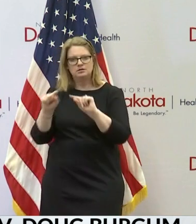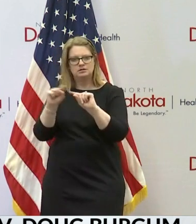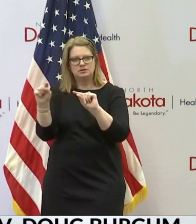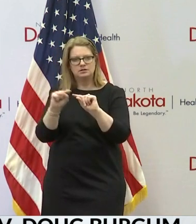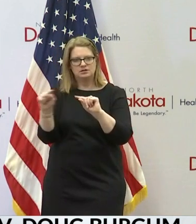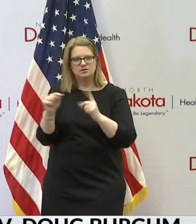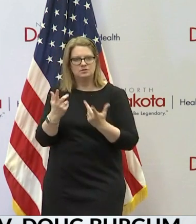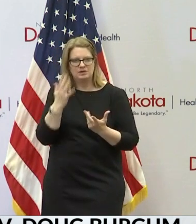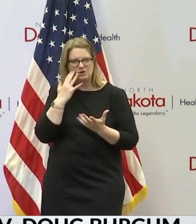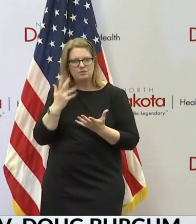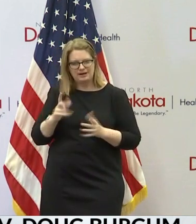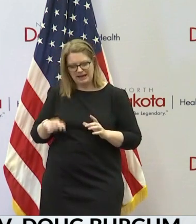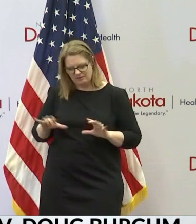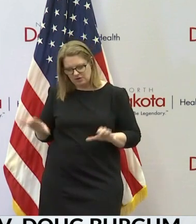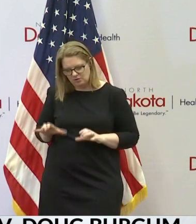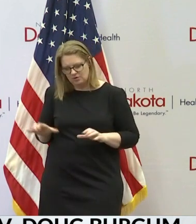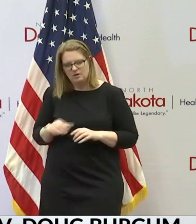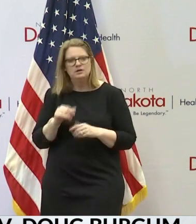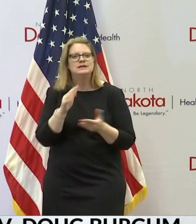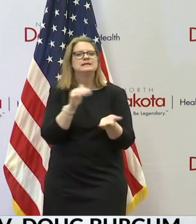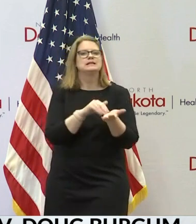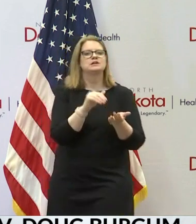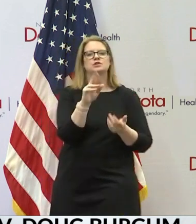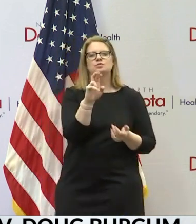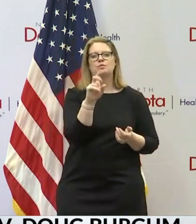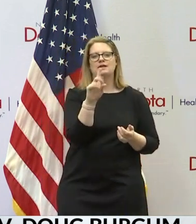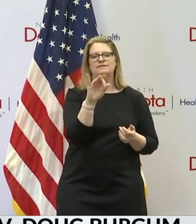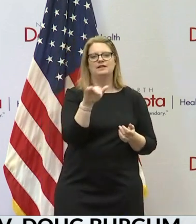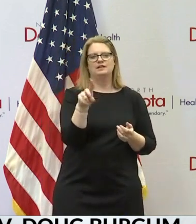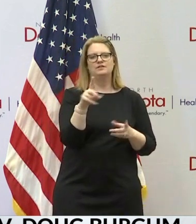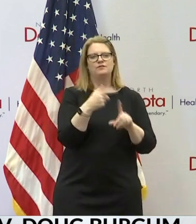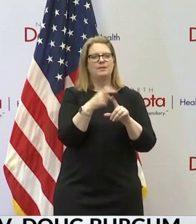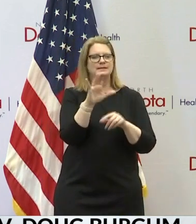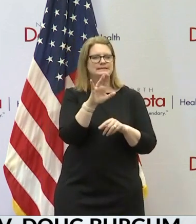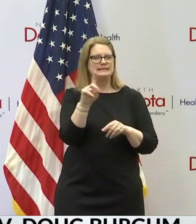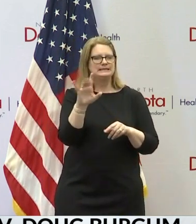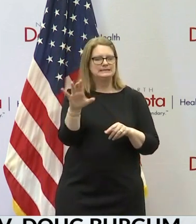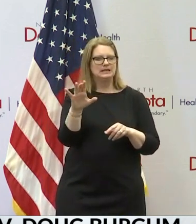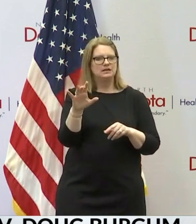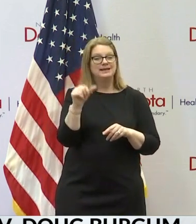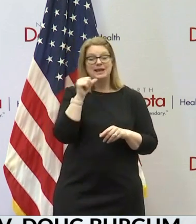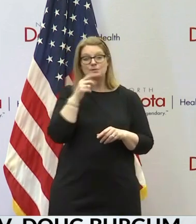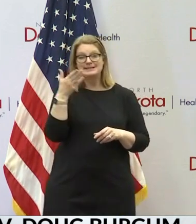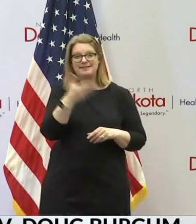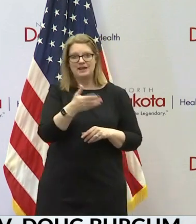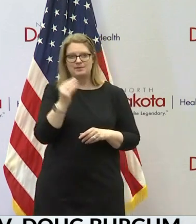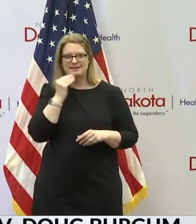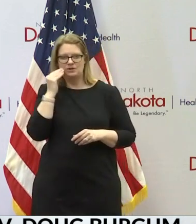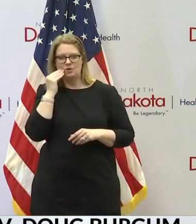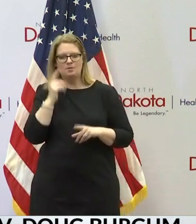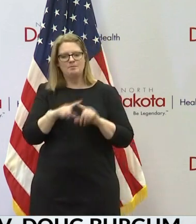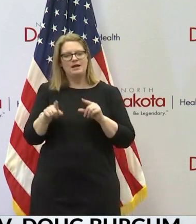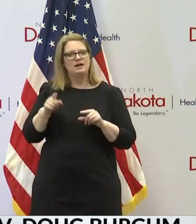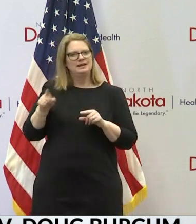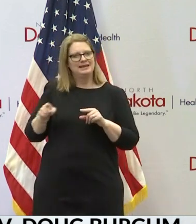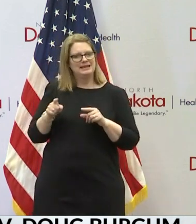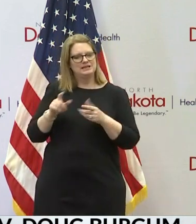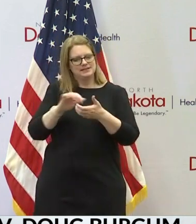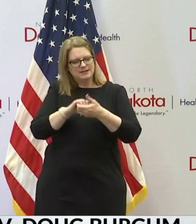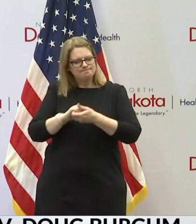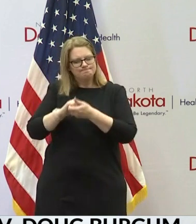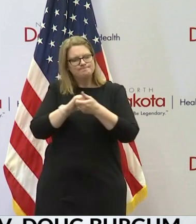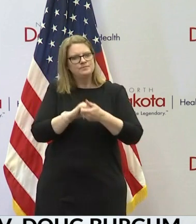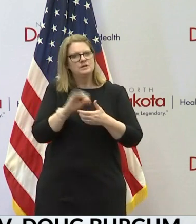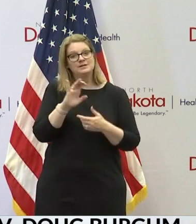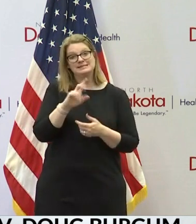there. Dr. Redfield from the CDC working remotely, he wasn't there, but they're in close collaboration, so we know that